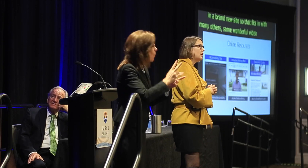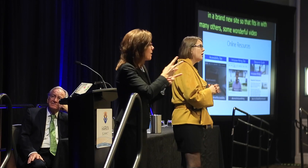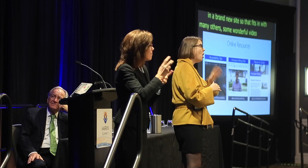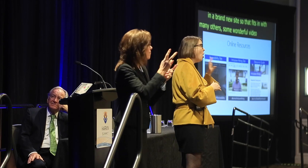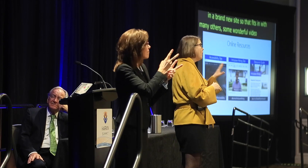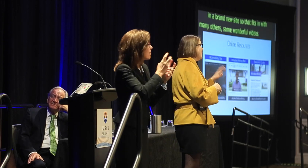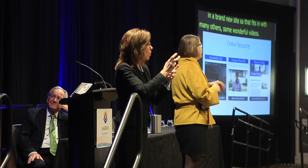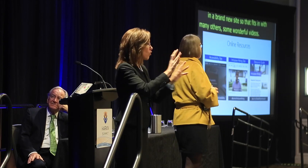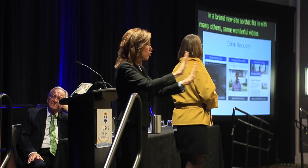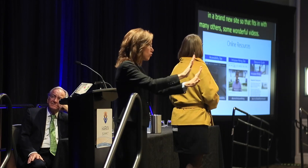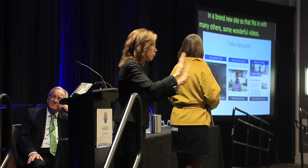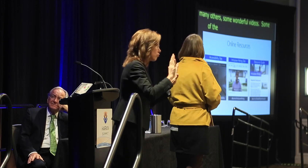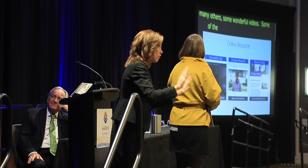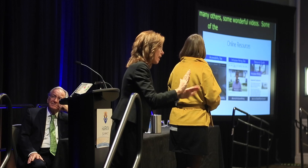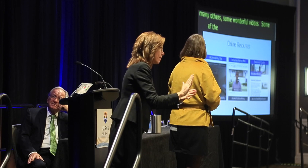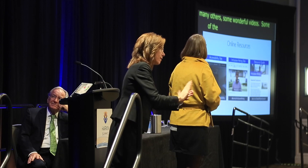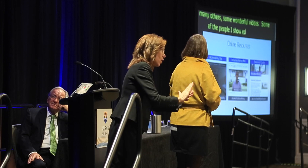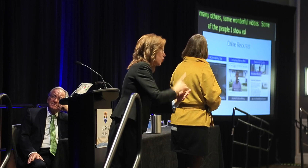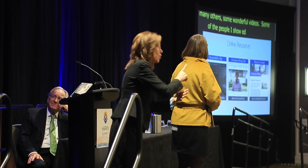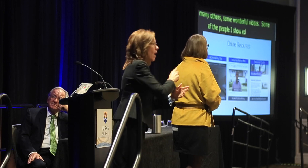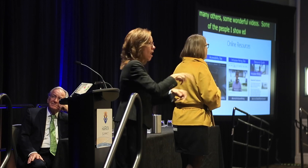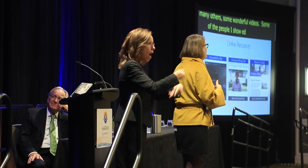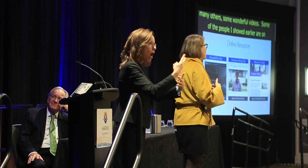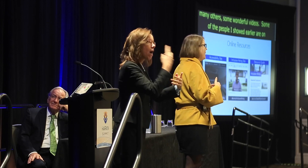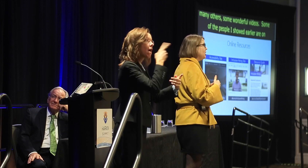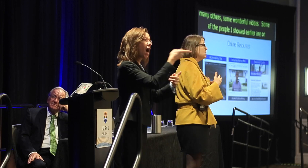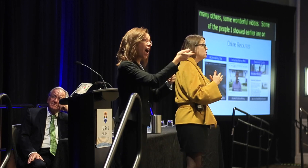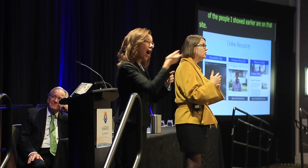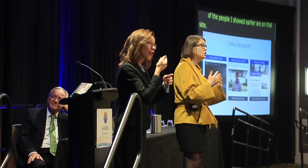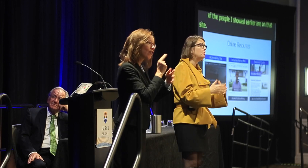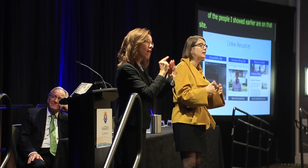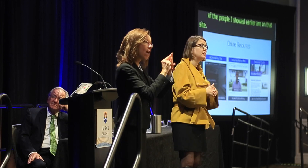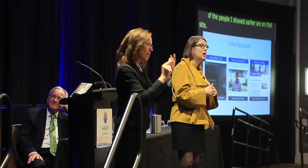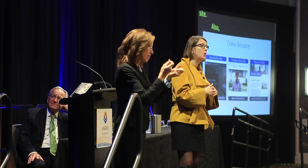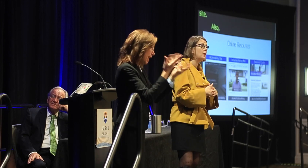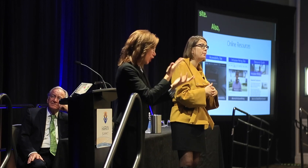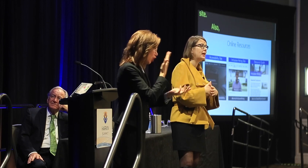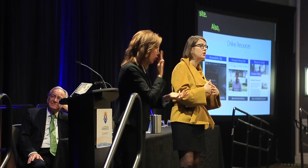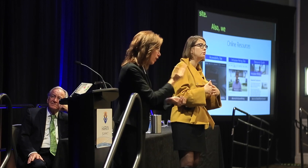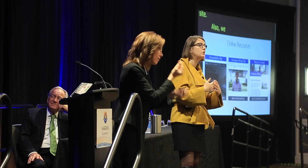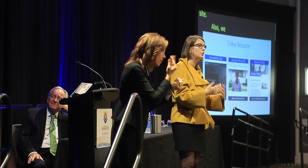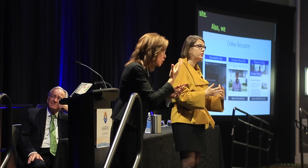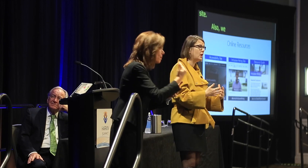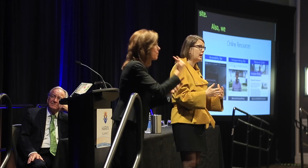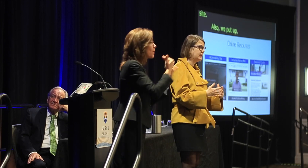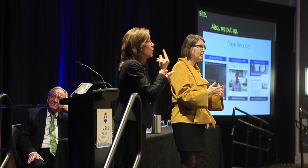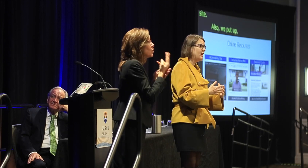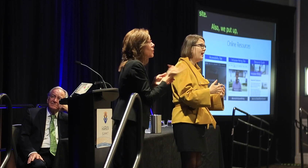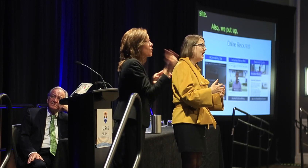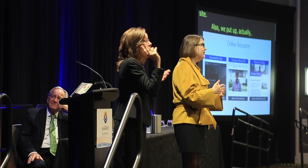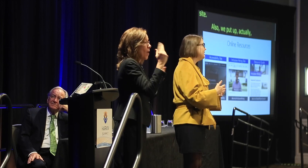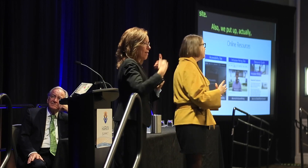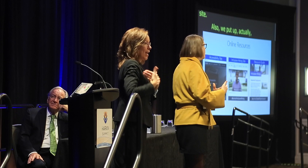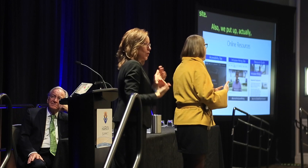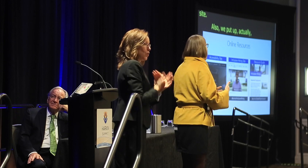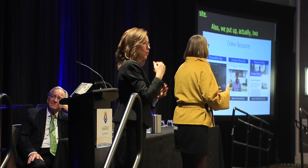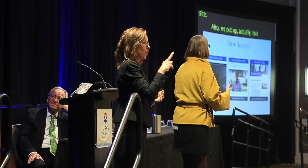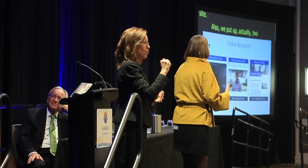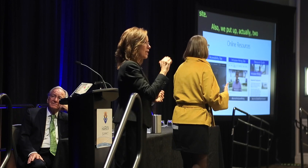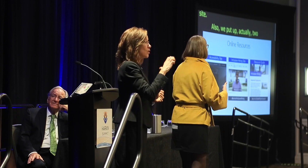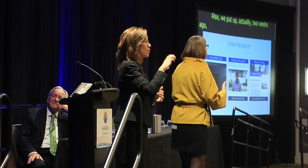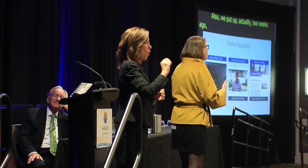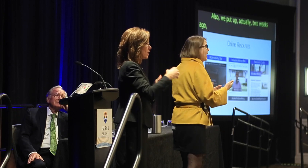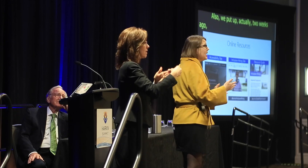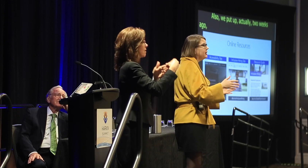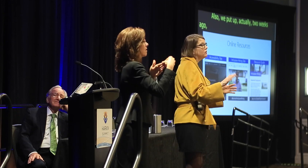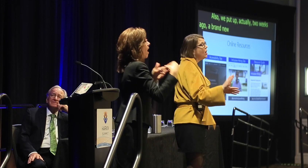showed earlier are on that site. And also, we put up, actually just 2 weeks ago, a brand new resource guide. It's in a sway. If